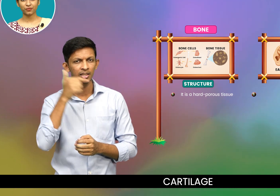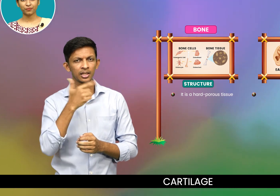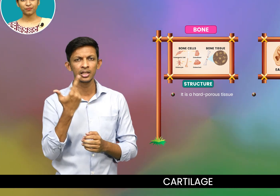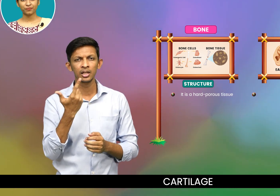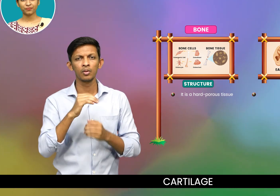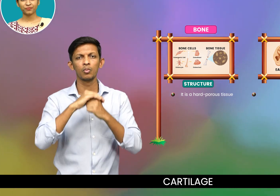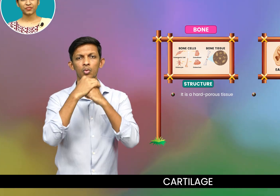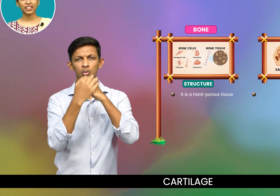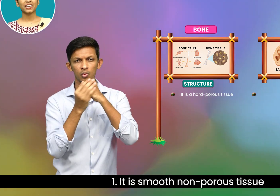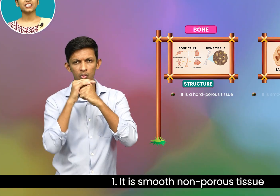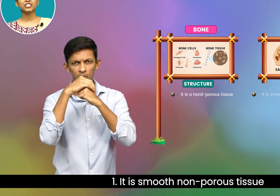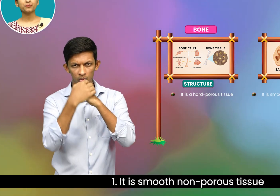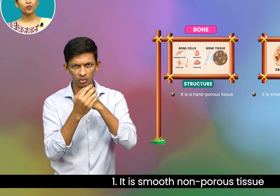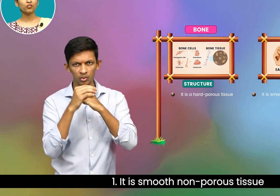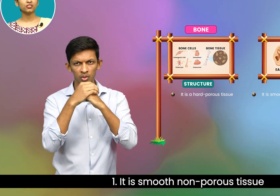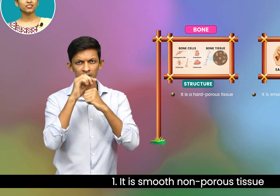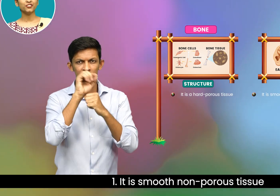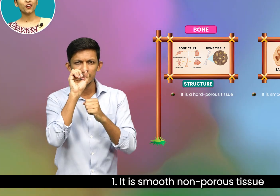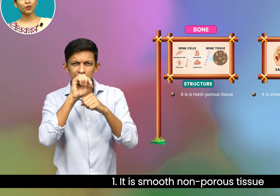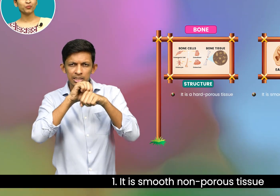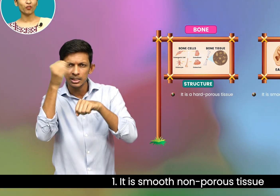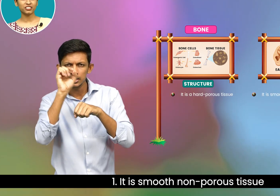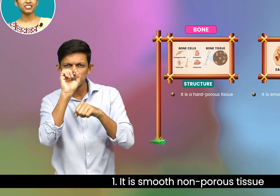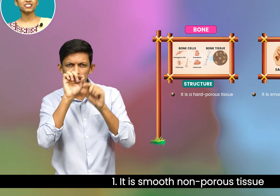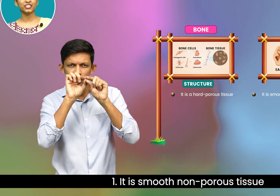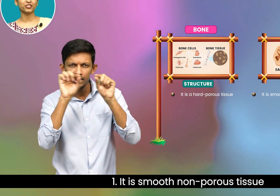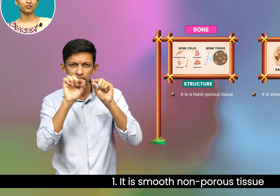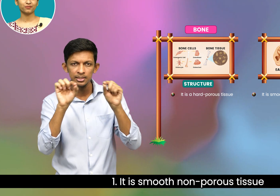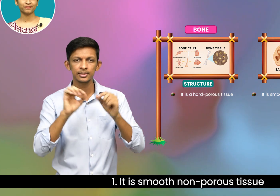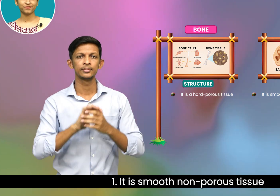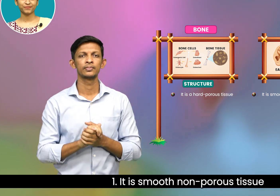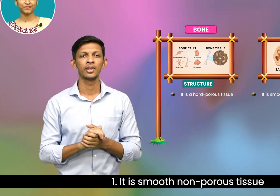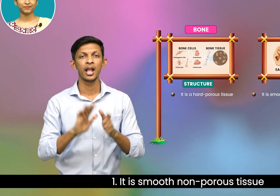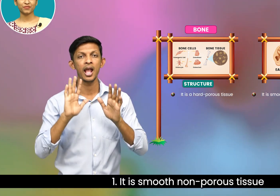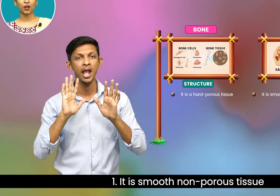Cartilage. It is smooth, non-porous tissue.